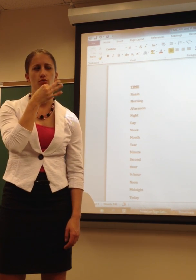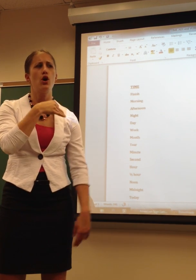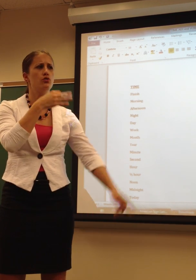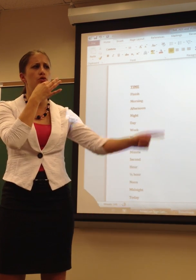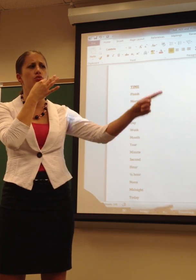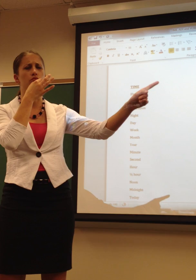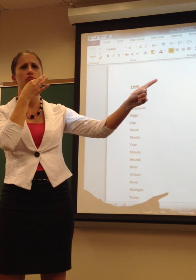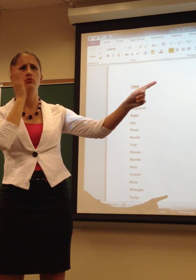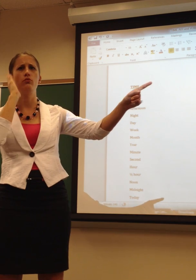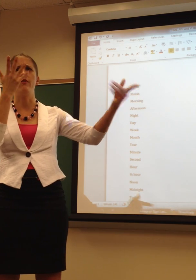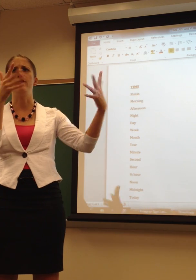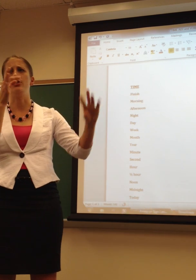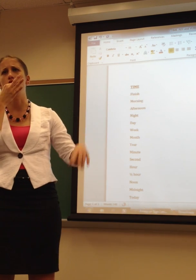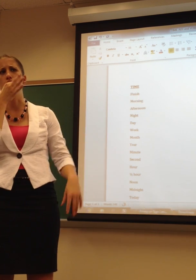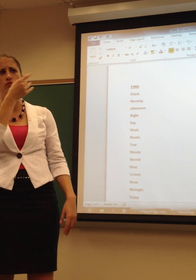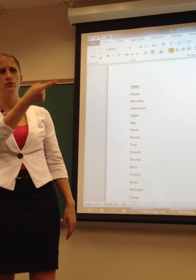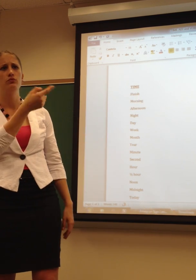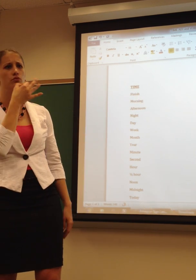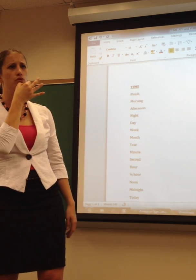Oh, soon. Well, finish soon.